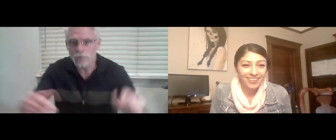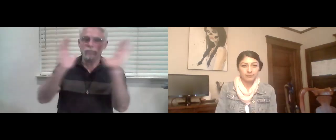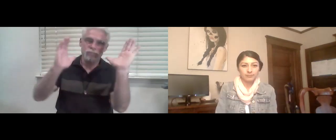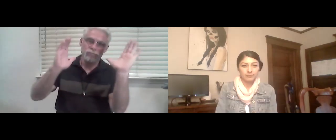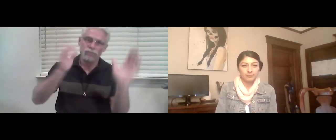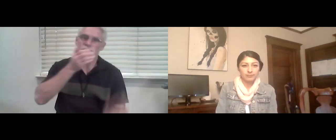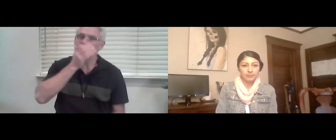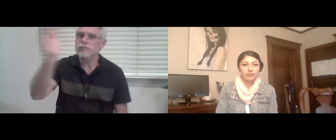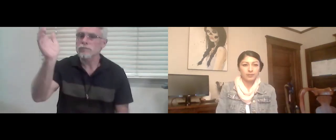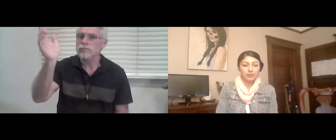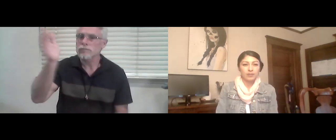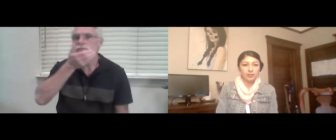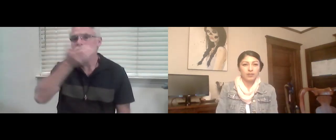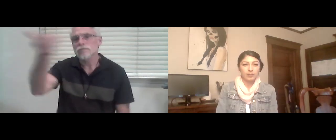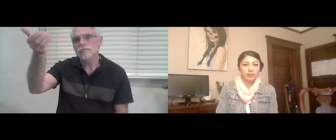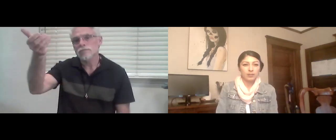Shout.